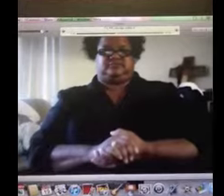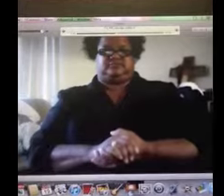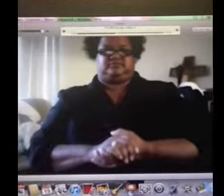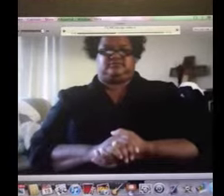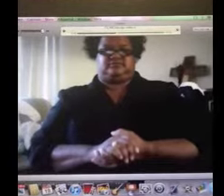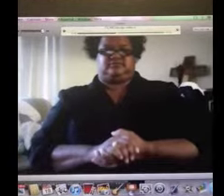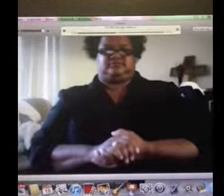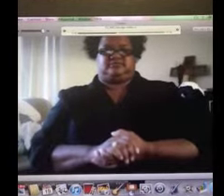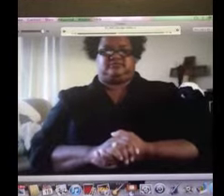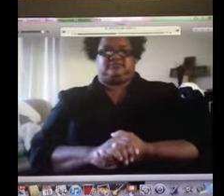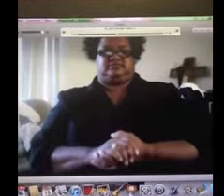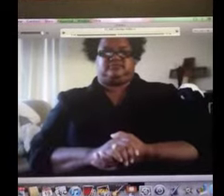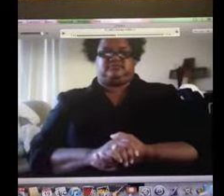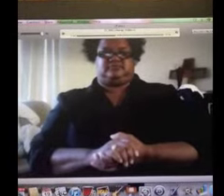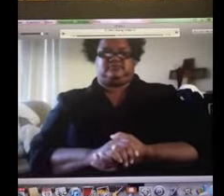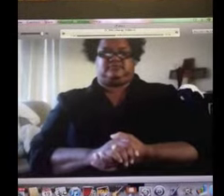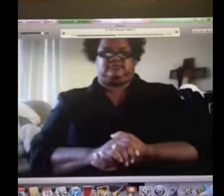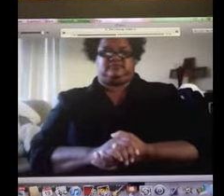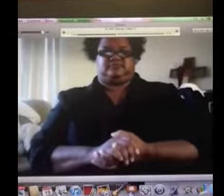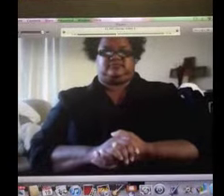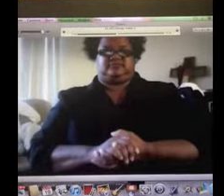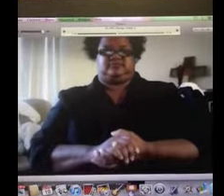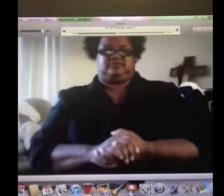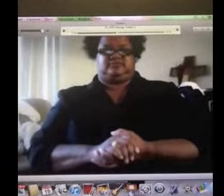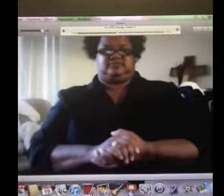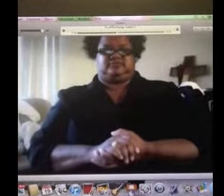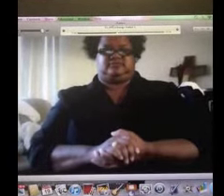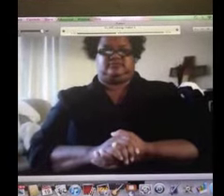that your key into heaven is essentially faith.